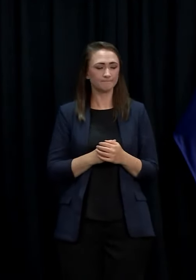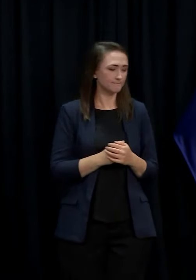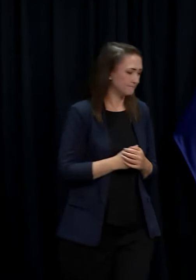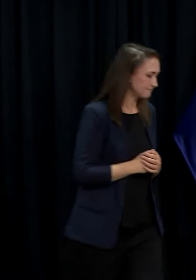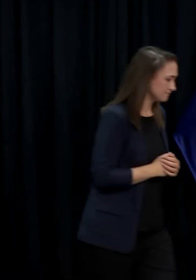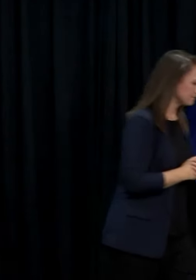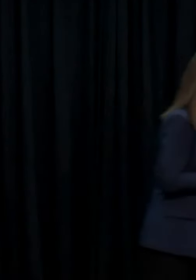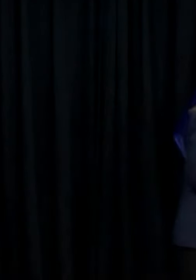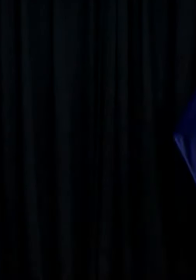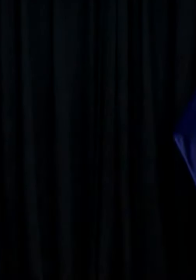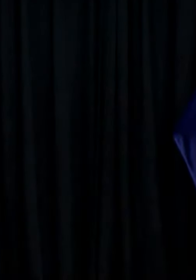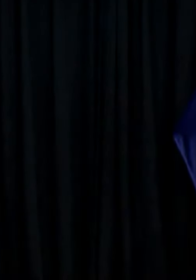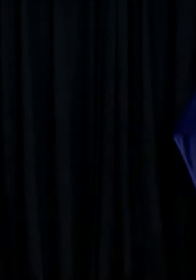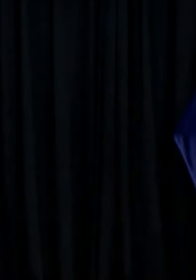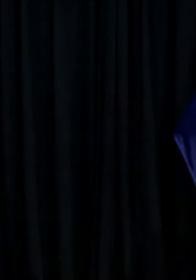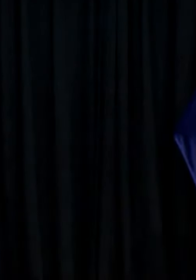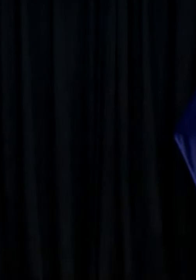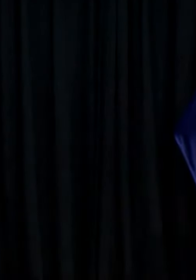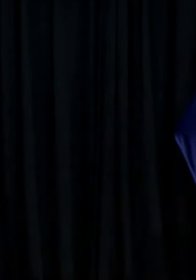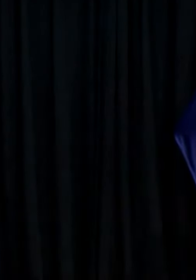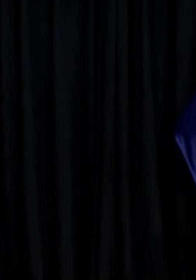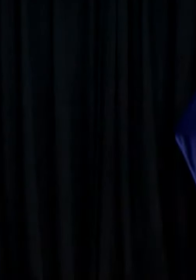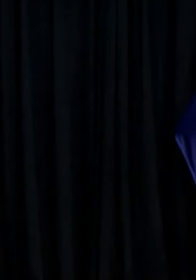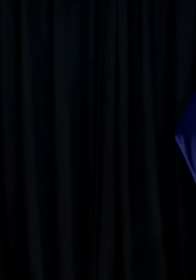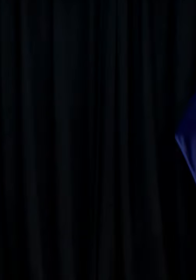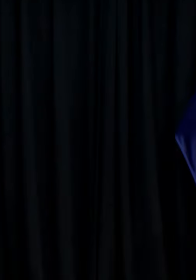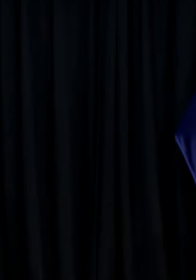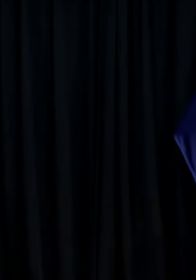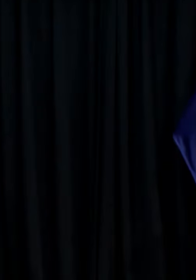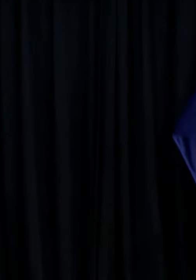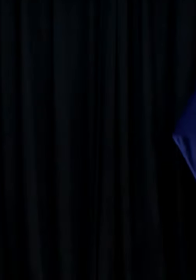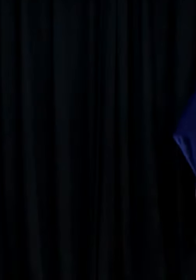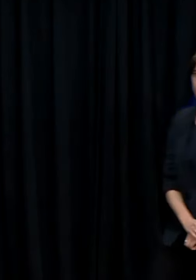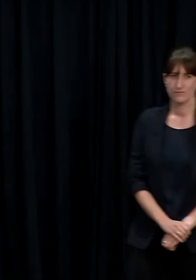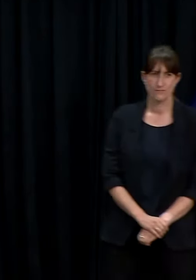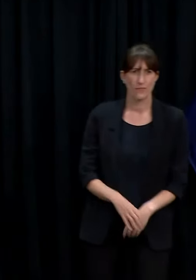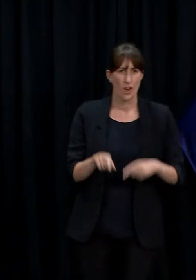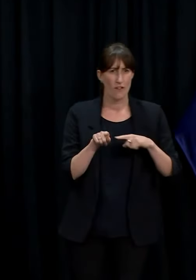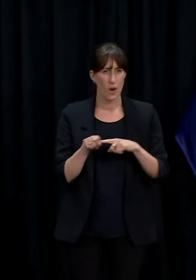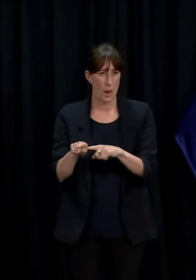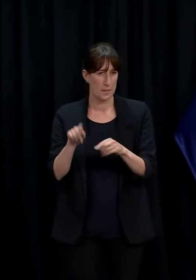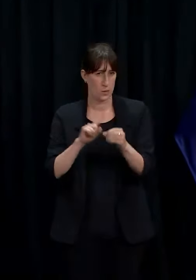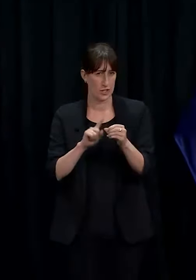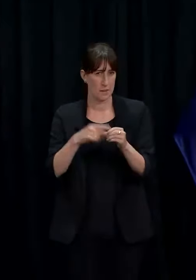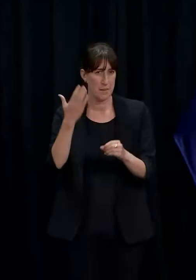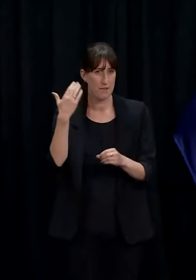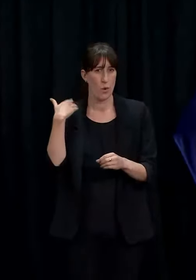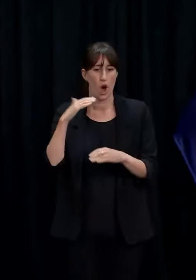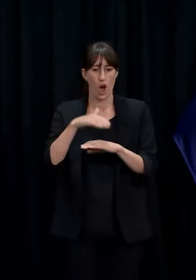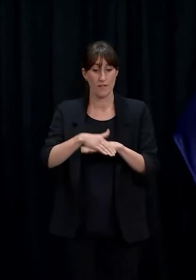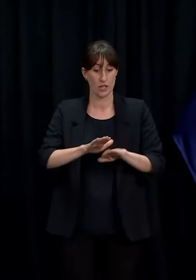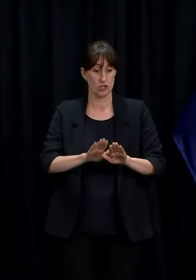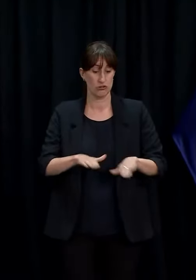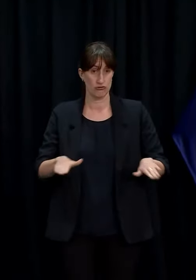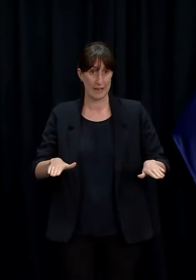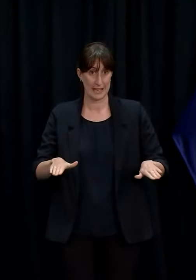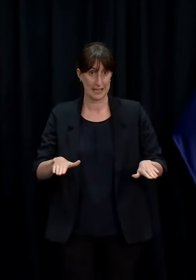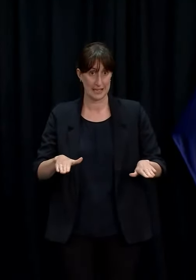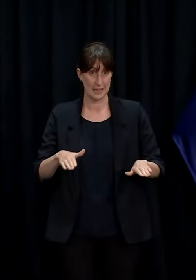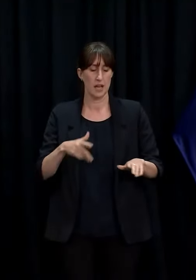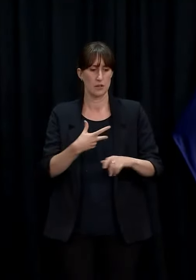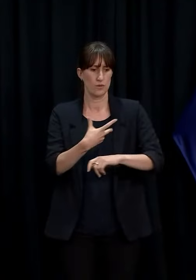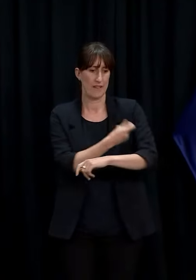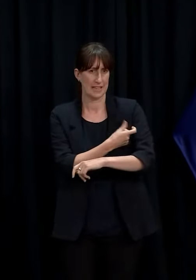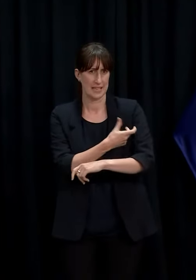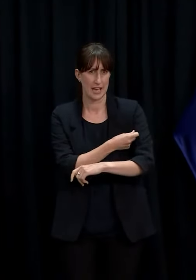up on Henry's question, what are you specifically doing to target those young children or their parents, as the case